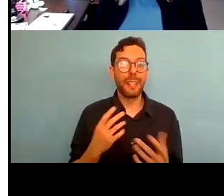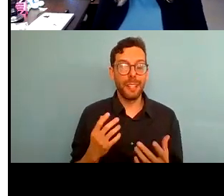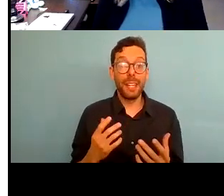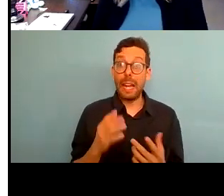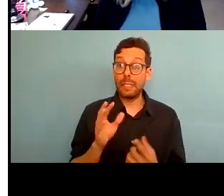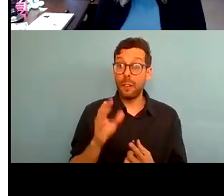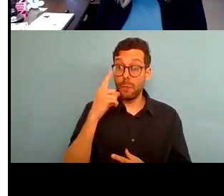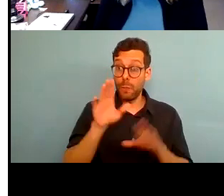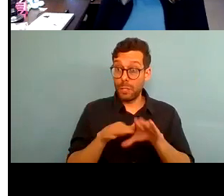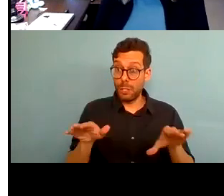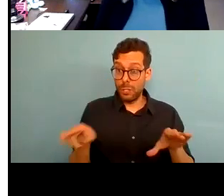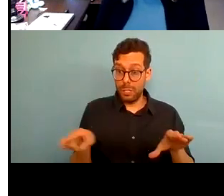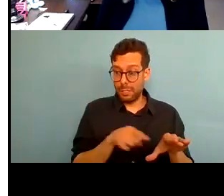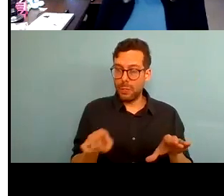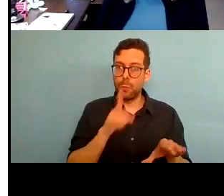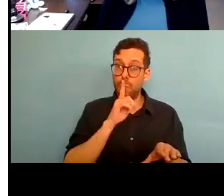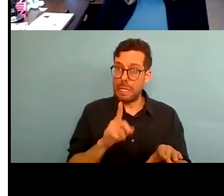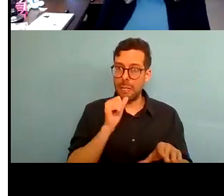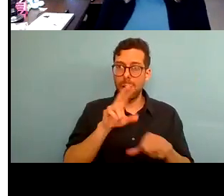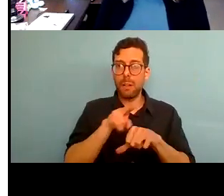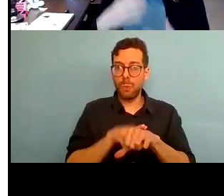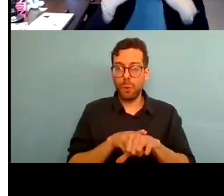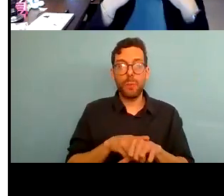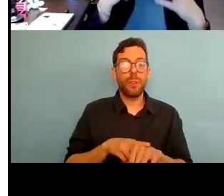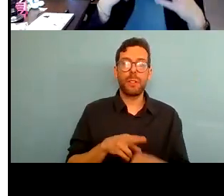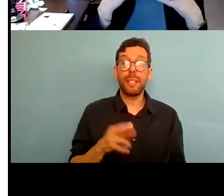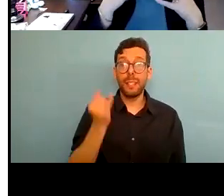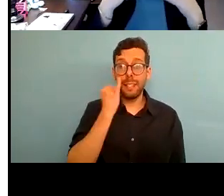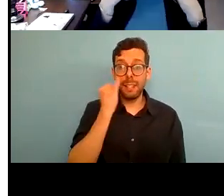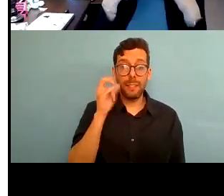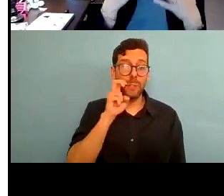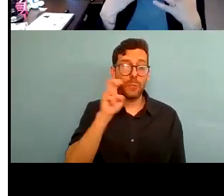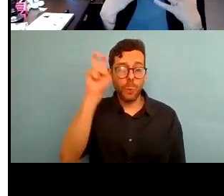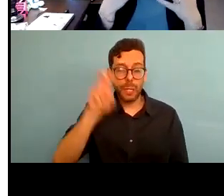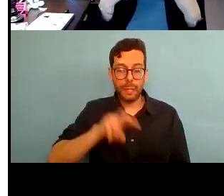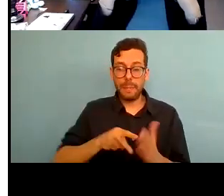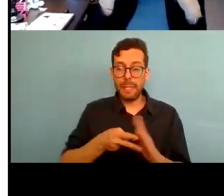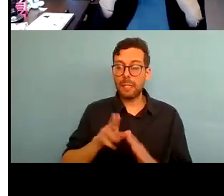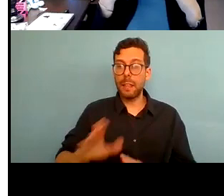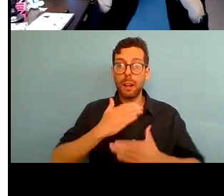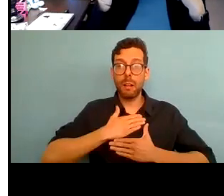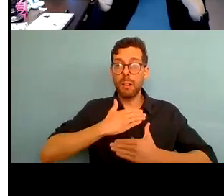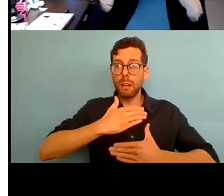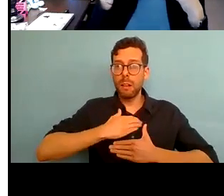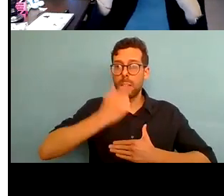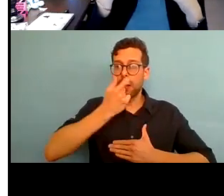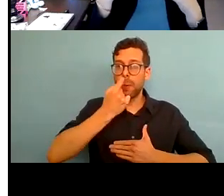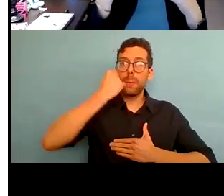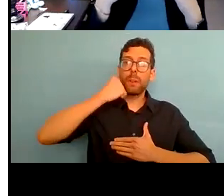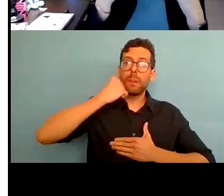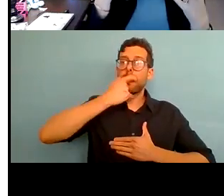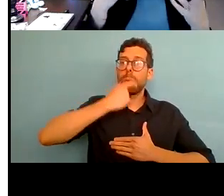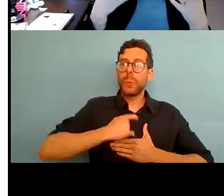children. Children really shouldn't be snoring. If they're snoring, there's something going on in their airway. What snoring represents is